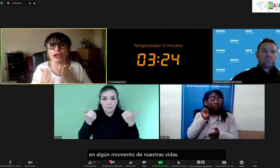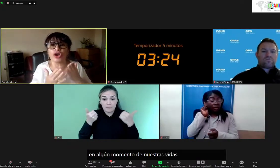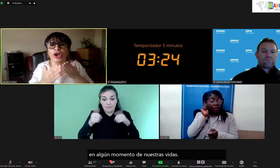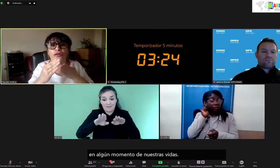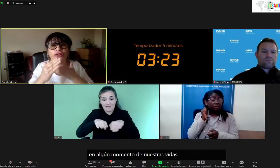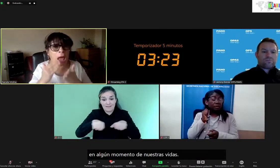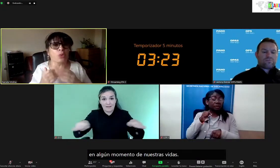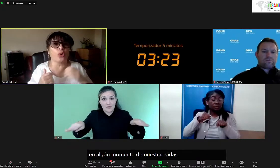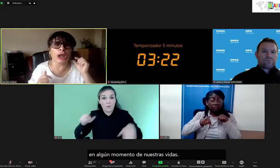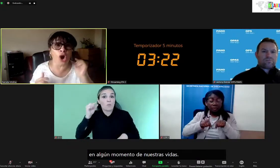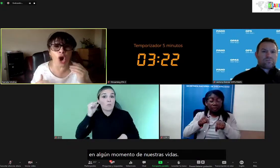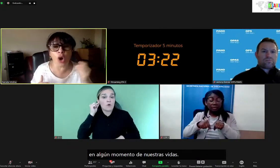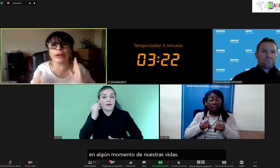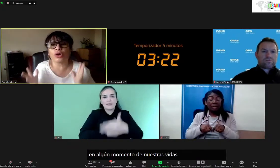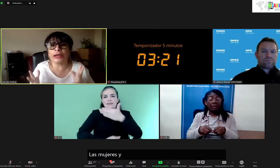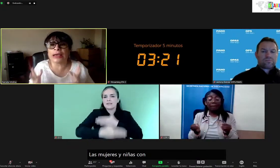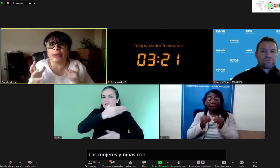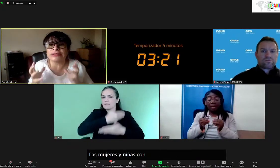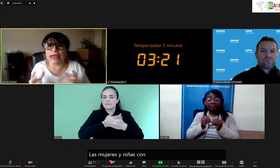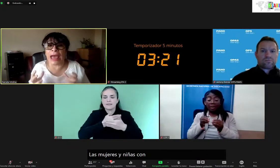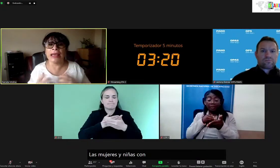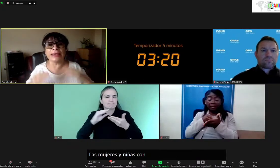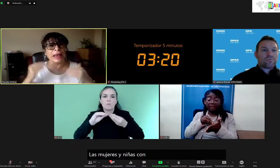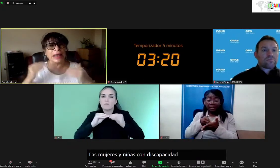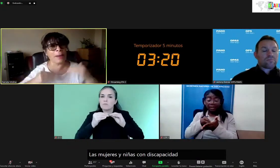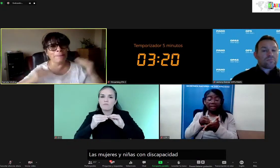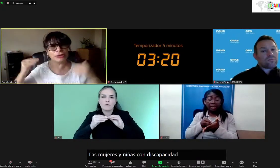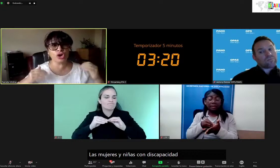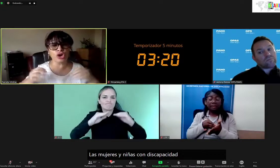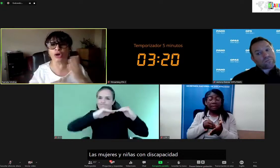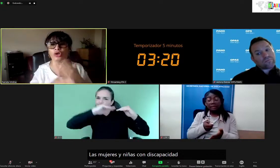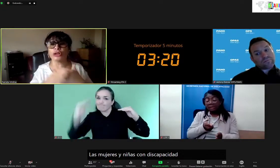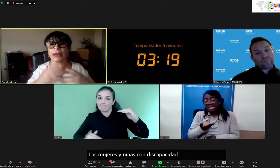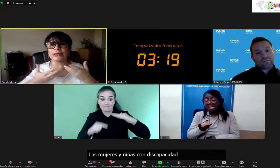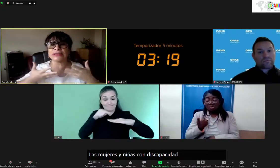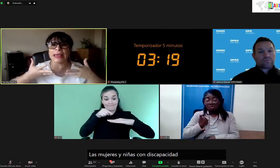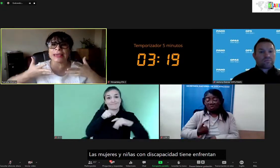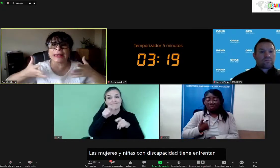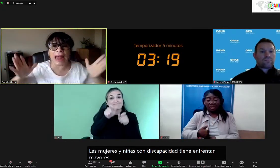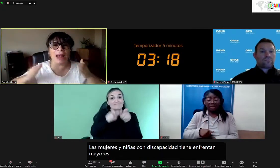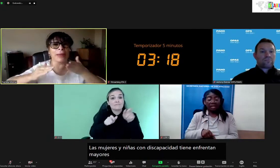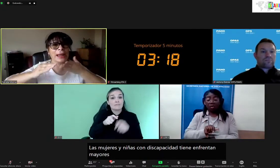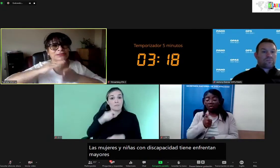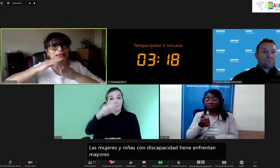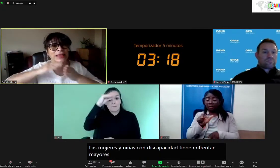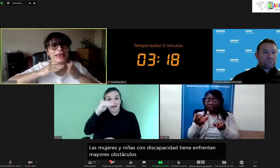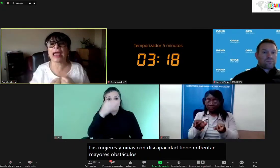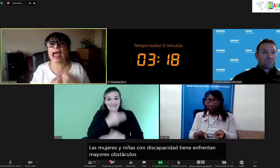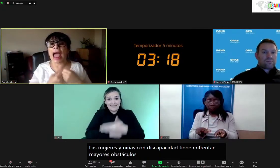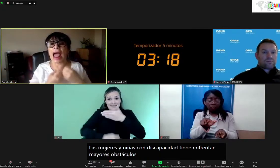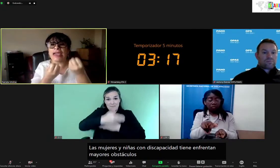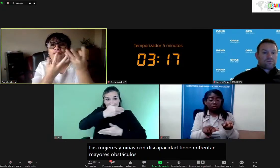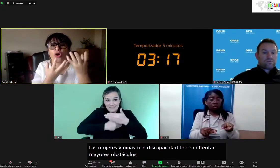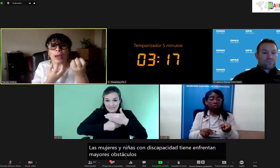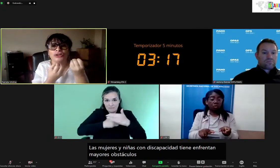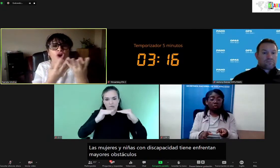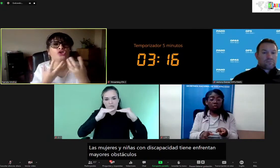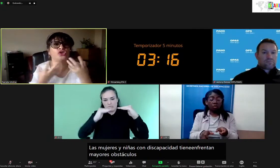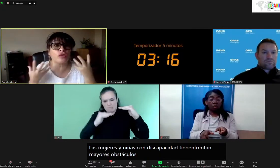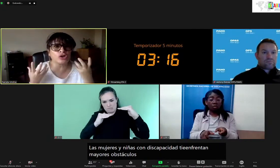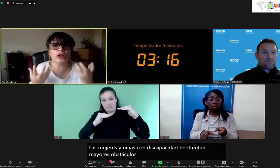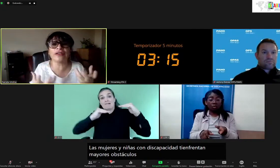women and girls with disabilities face larger obstacles within men with disabilities and persons with